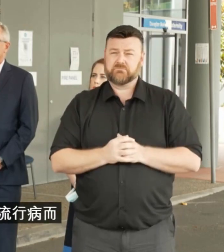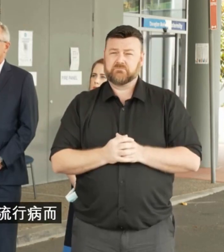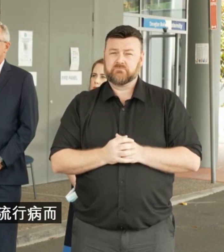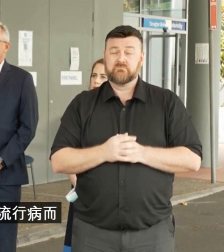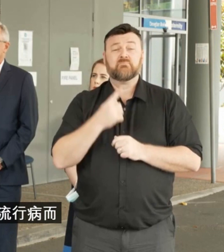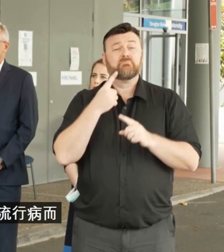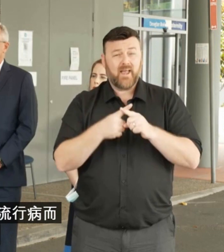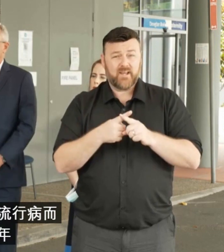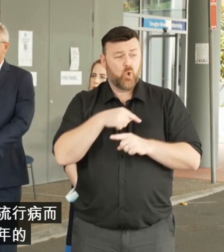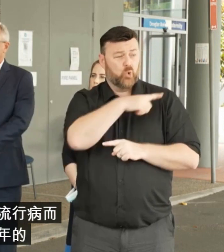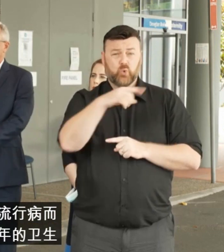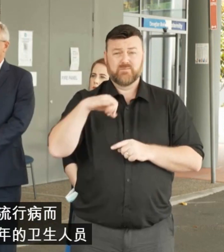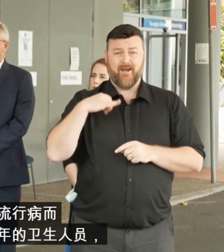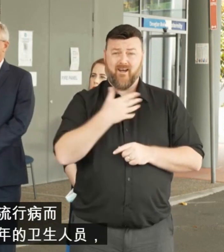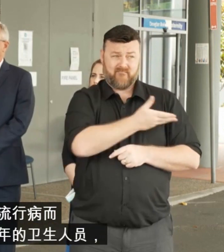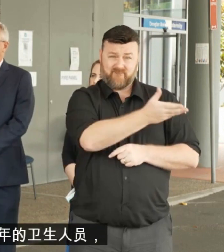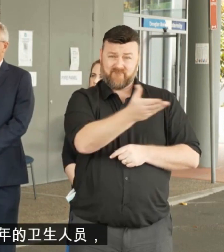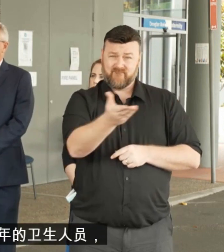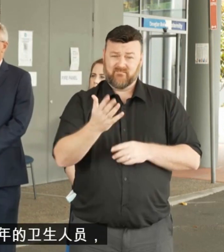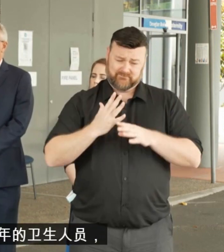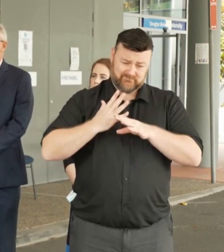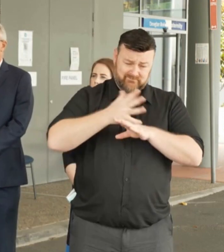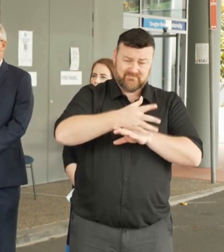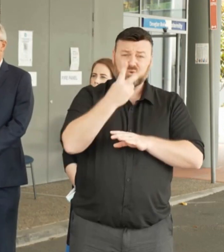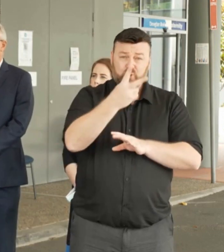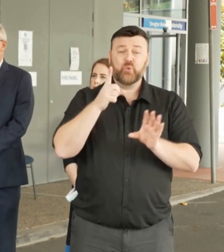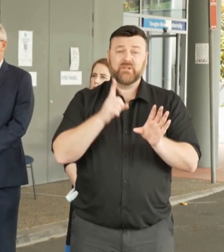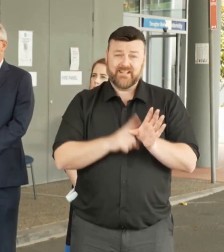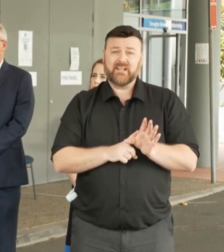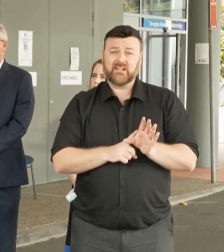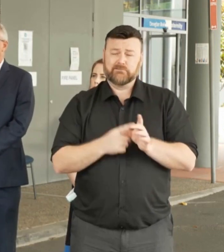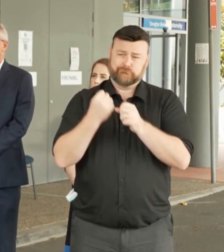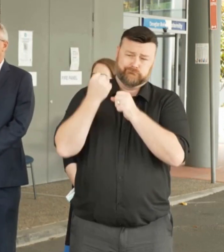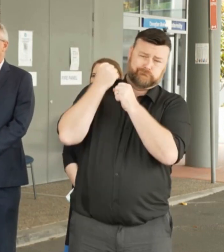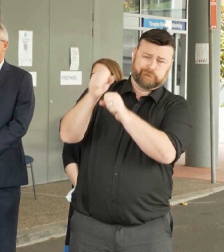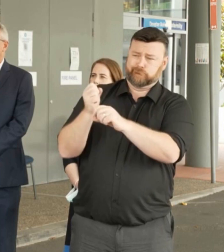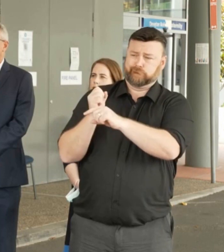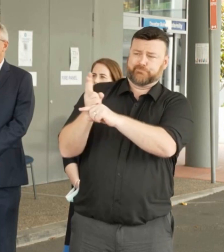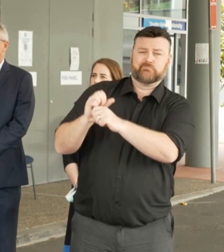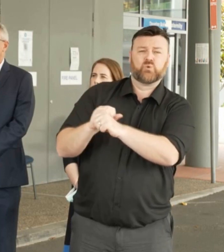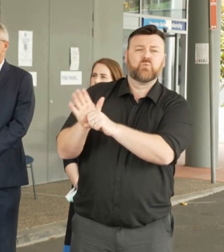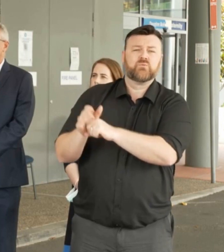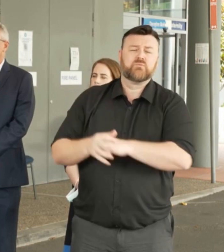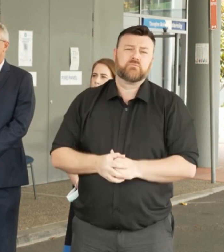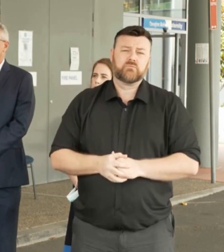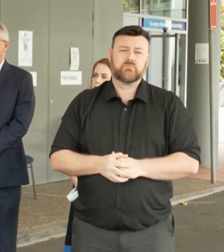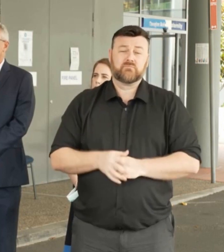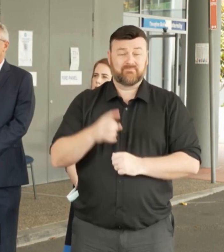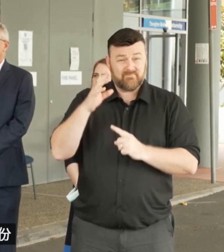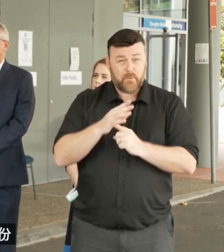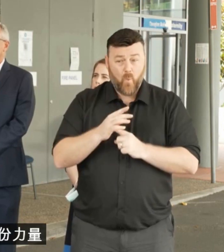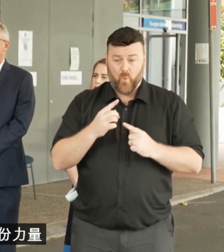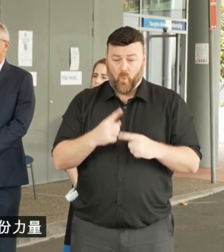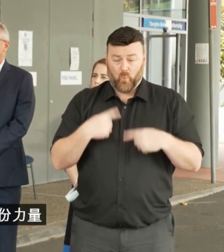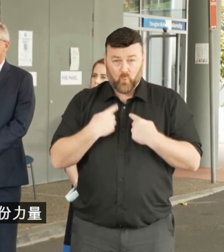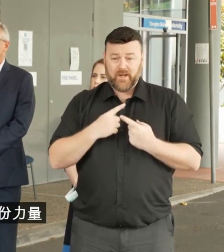worked tirelessly for almost 2 years now to battle this pandemic. It is important that we continue to do our